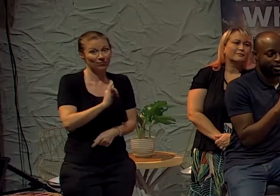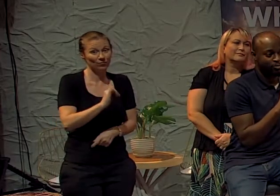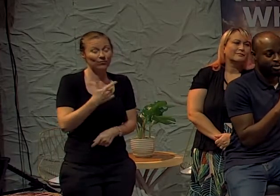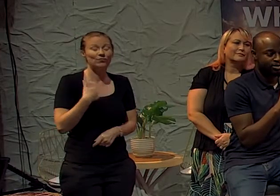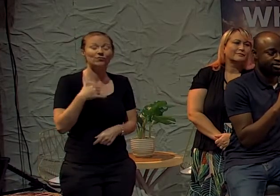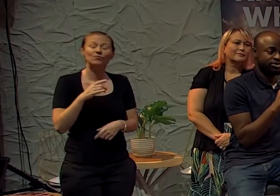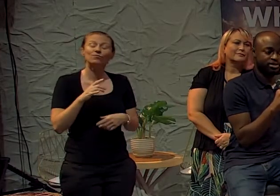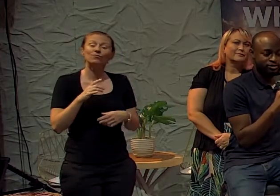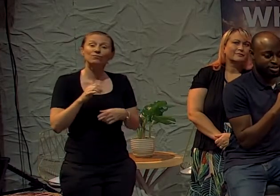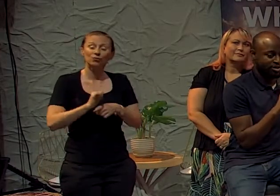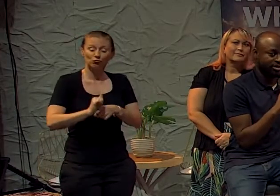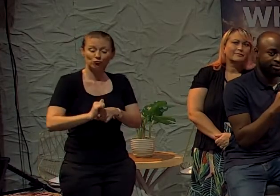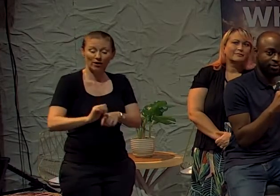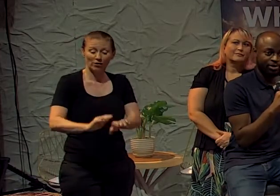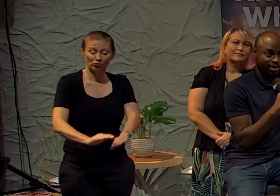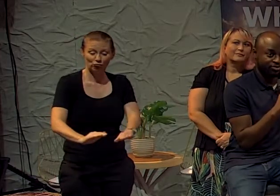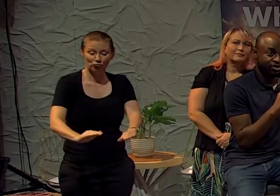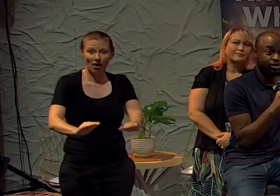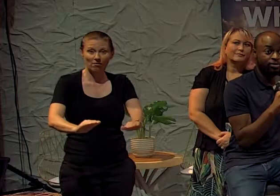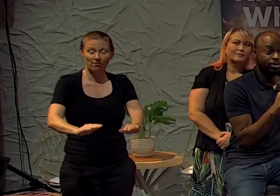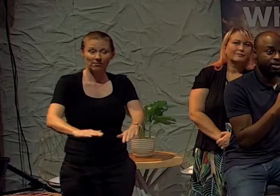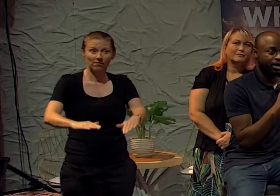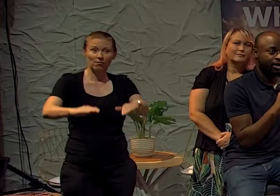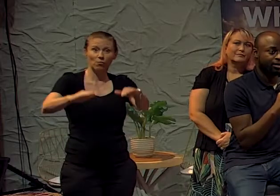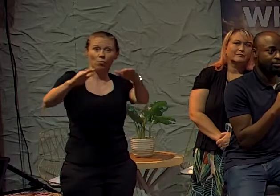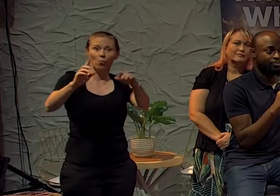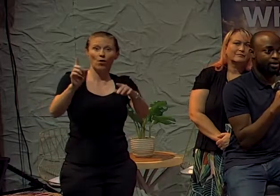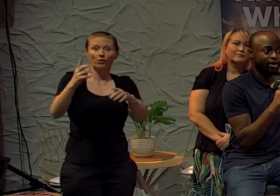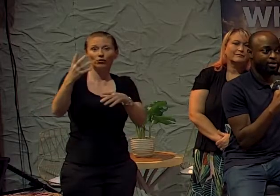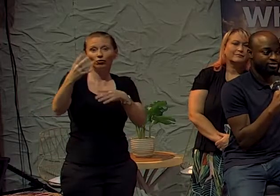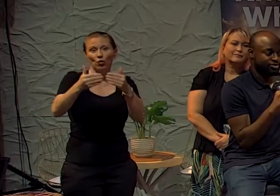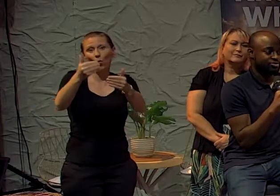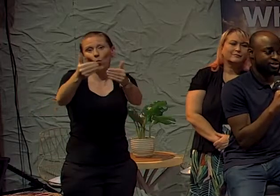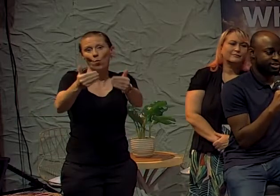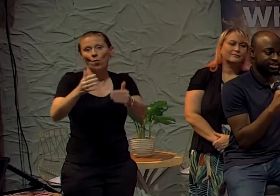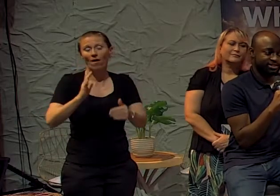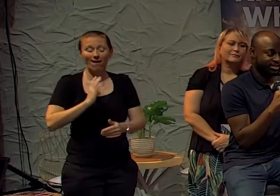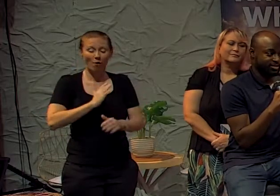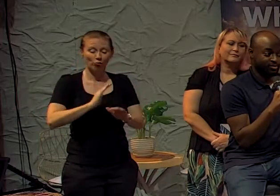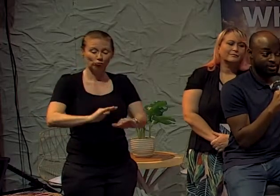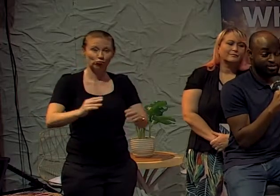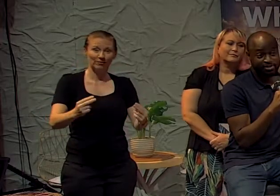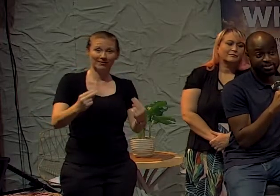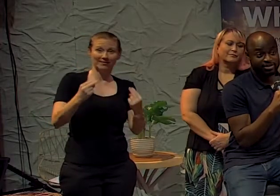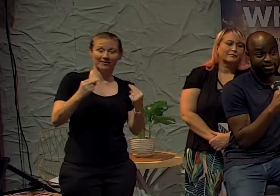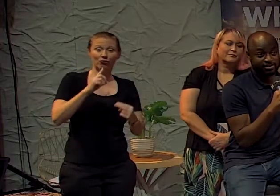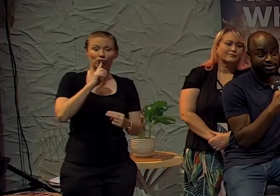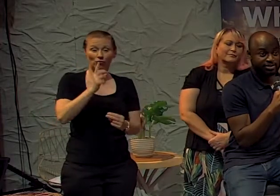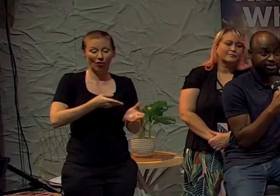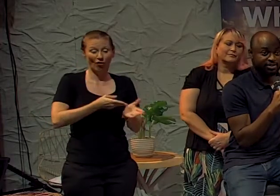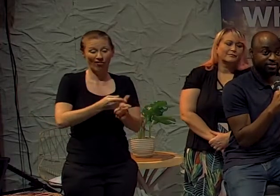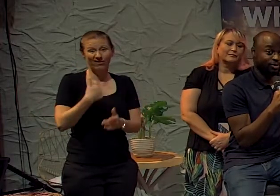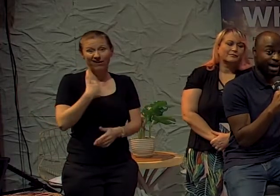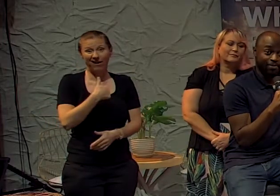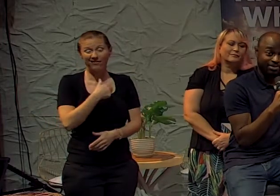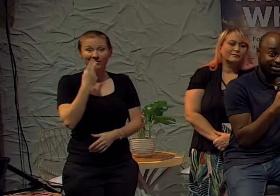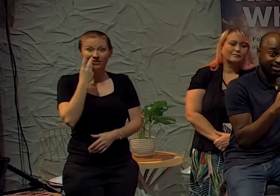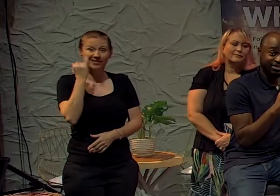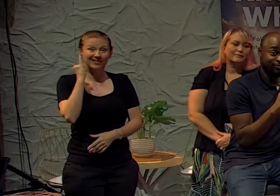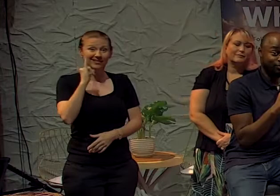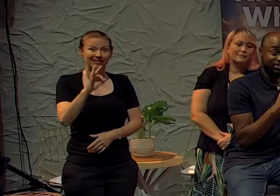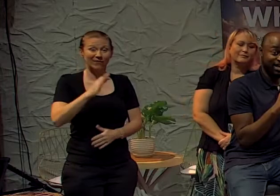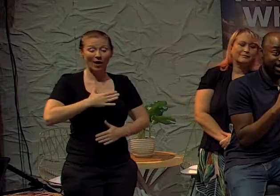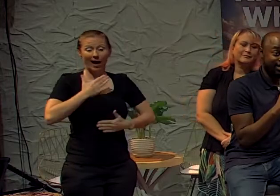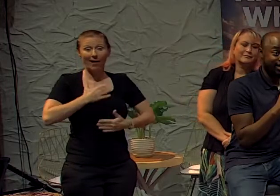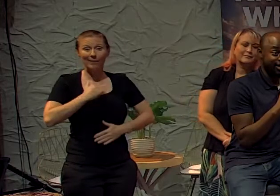it's that whole part of training your child up in a way that they should go. Our children get to see the real authentic us. They see us if we're happy, they see